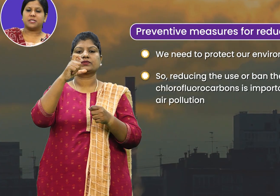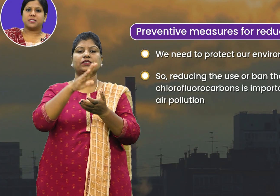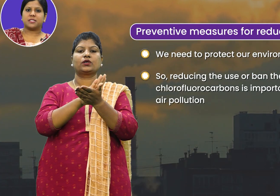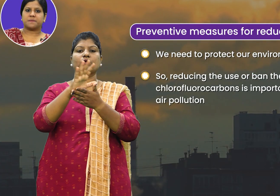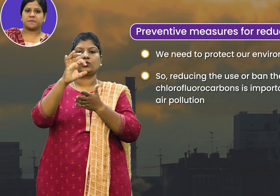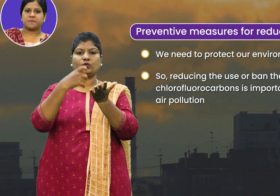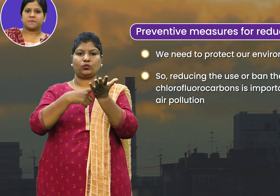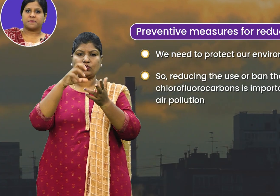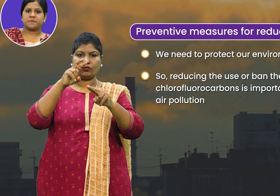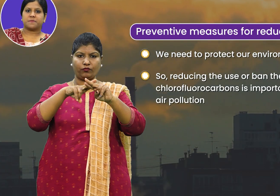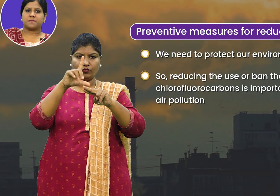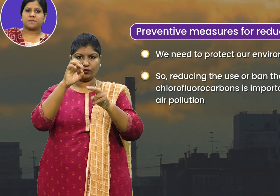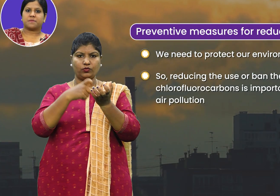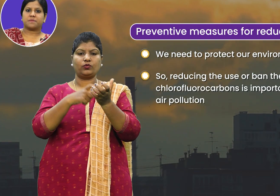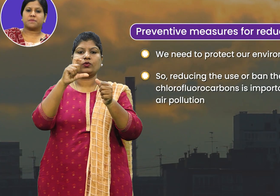chlorofluorocarbons